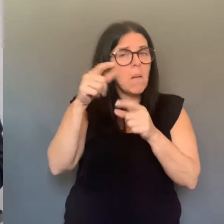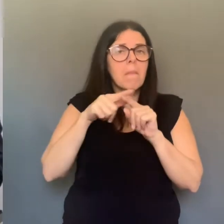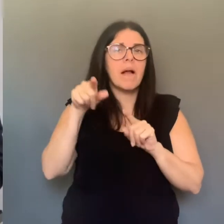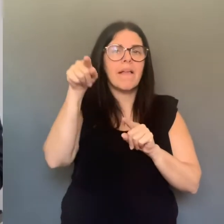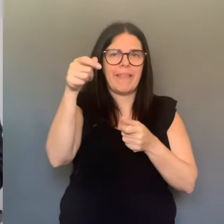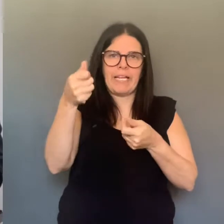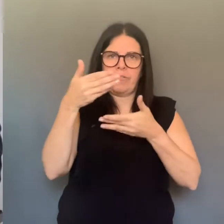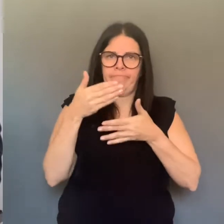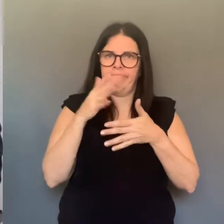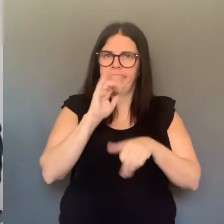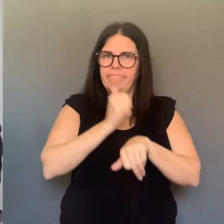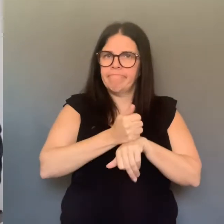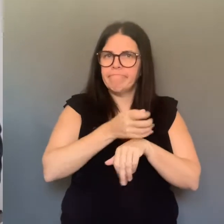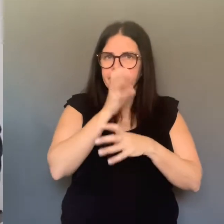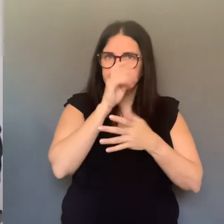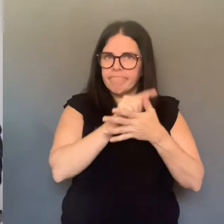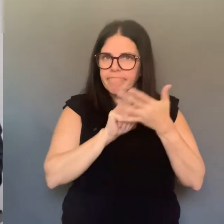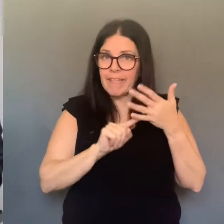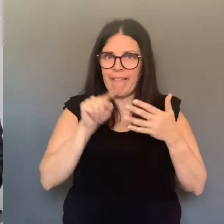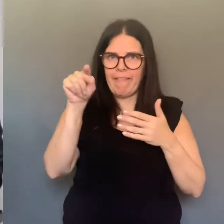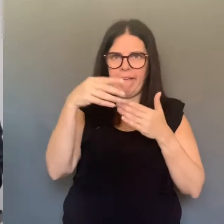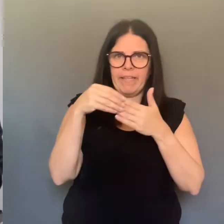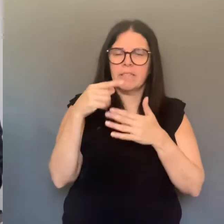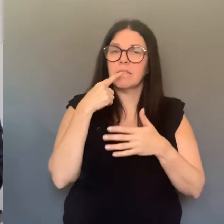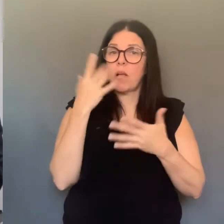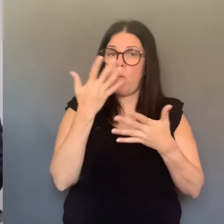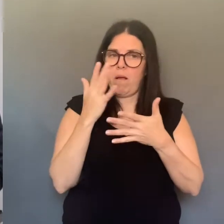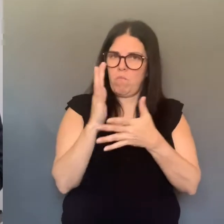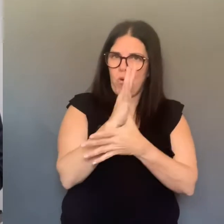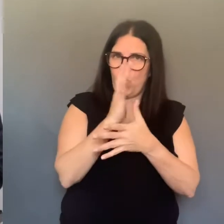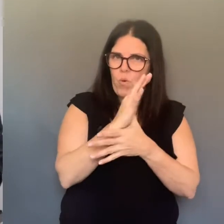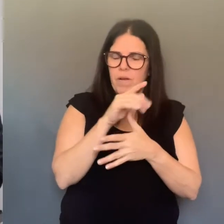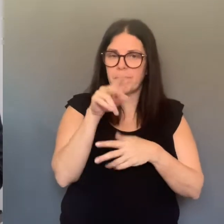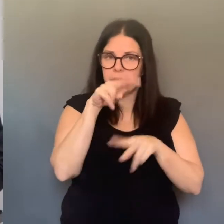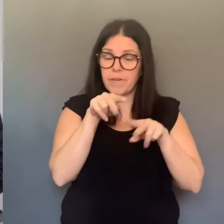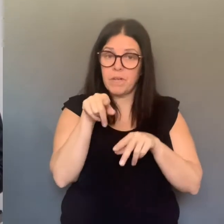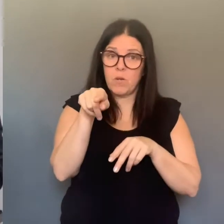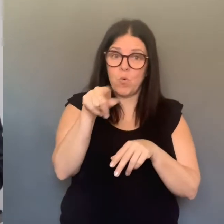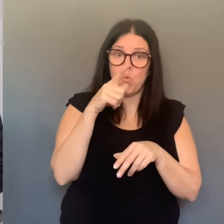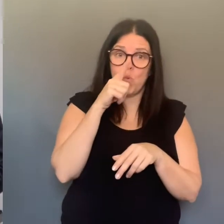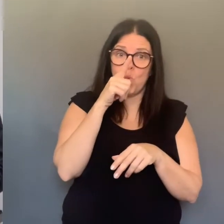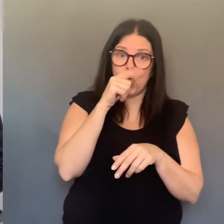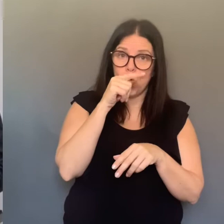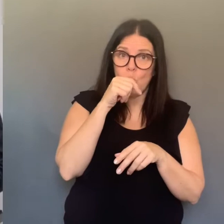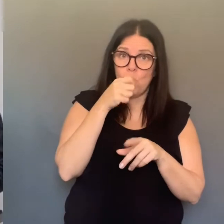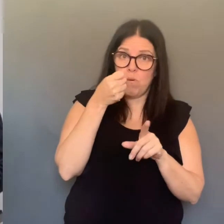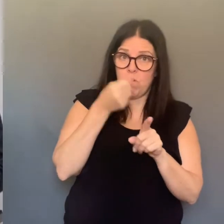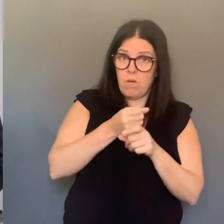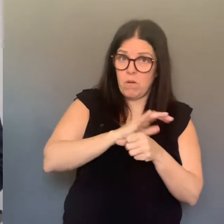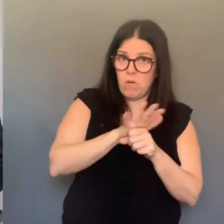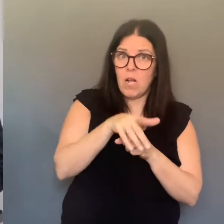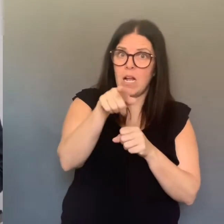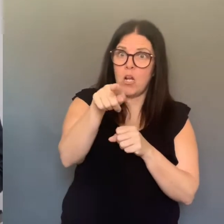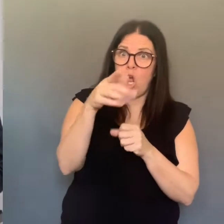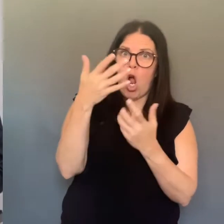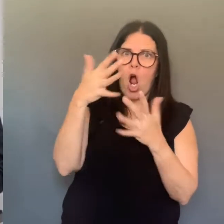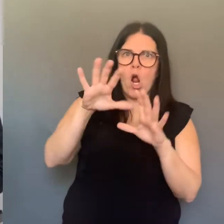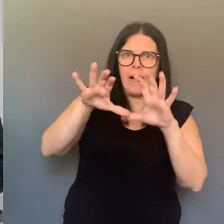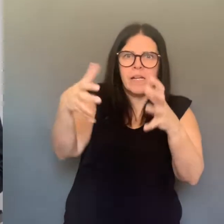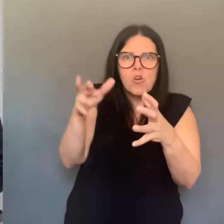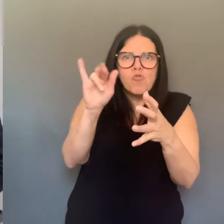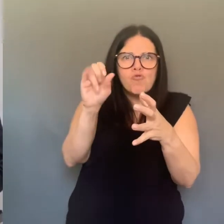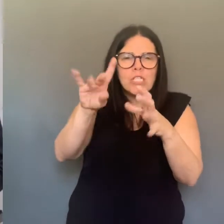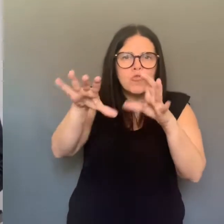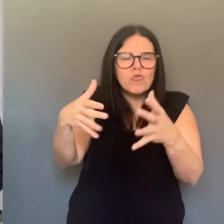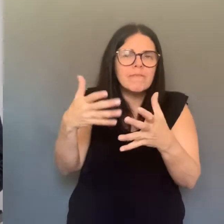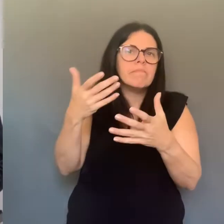The London lab that have a quick turnaround time, they are recommending some of these criteria, and some of these